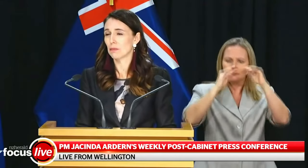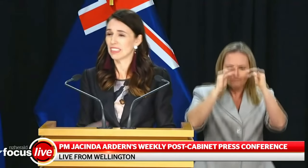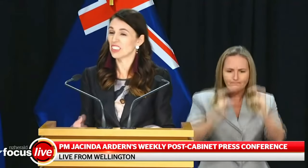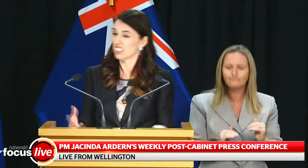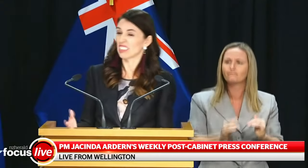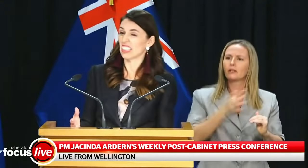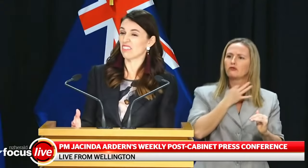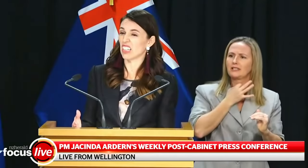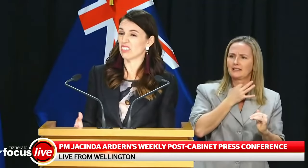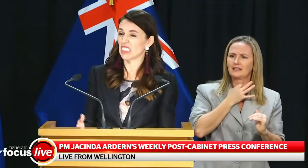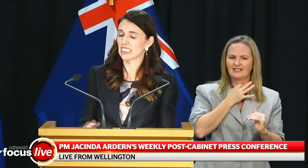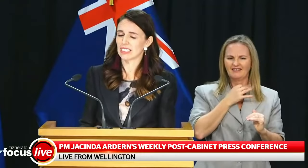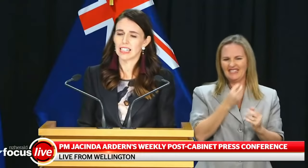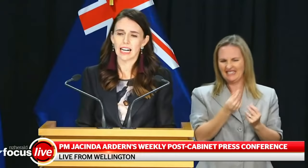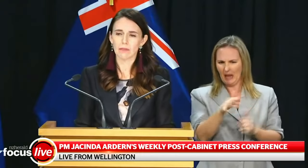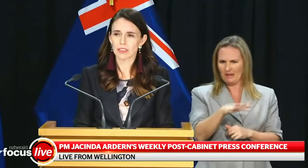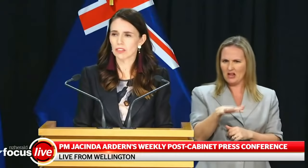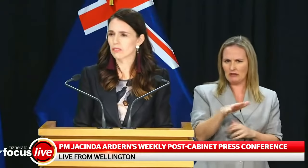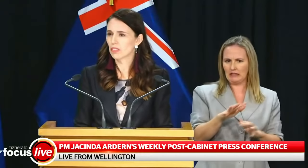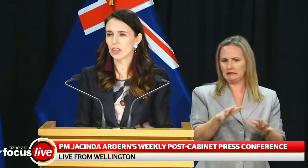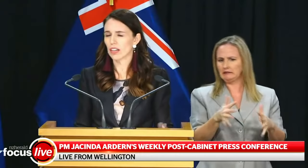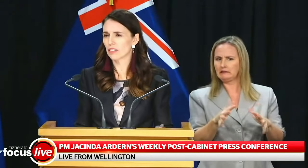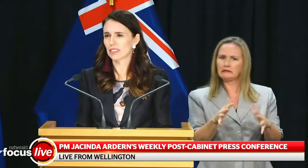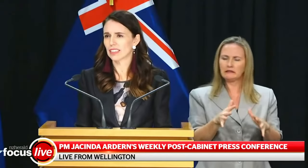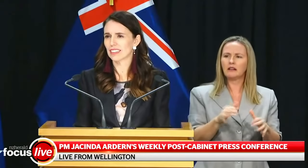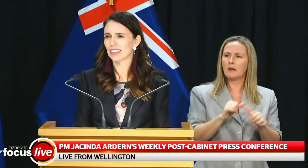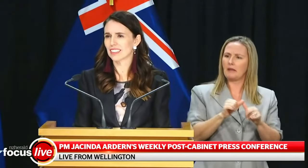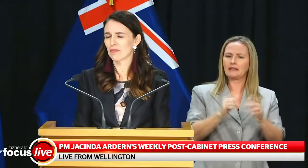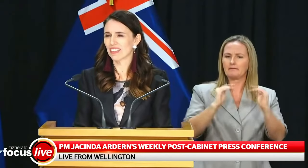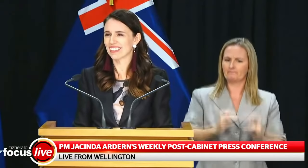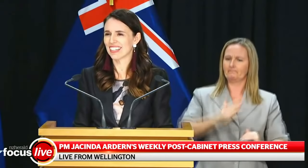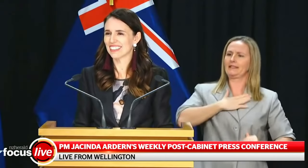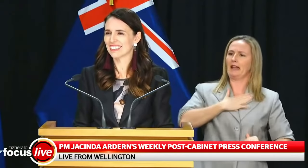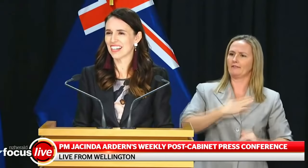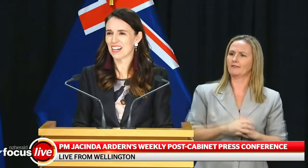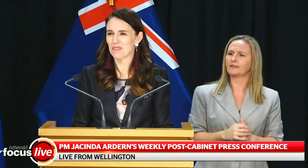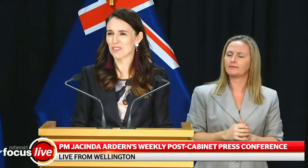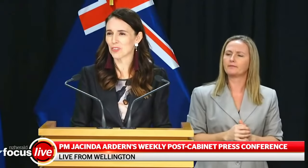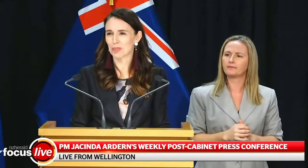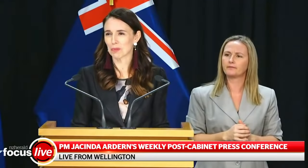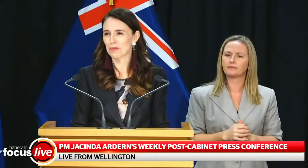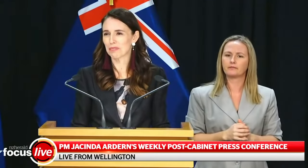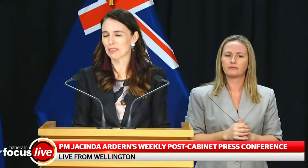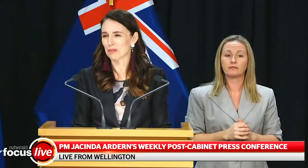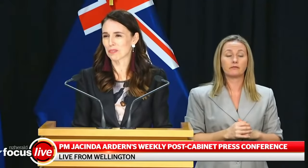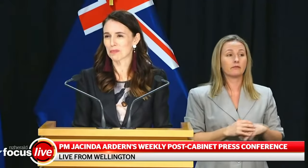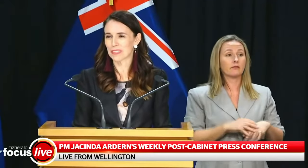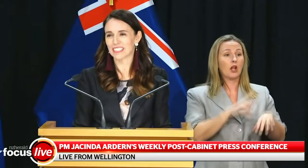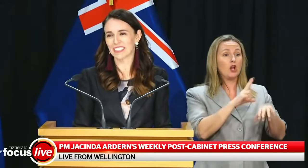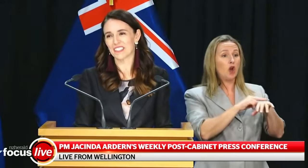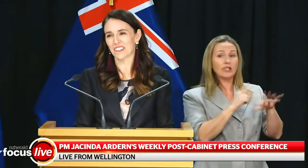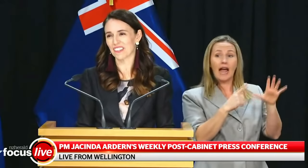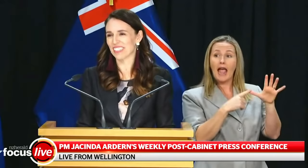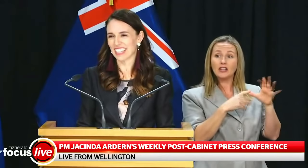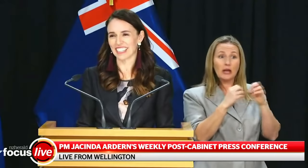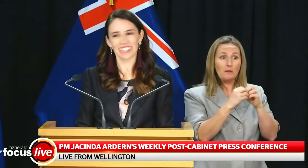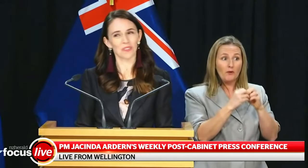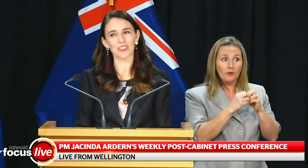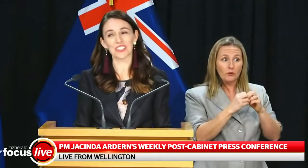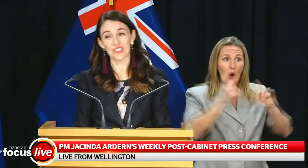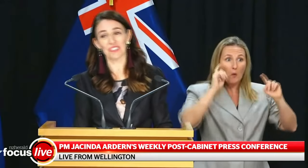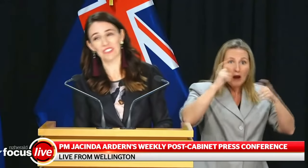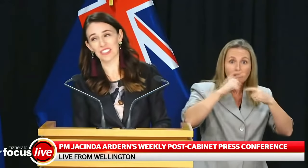those potentially risky environments. So, look, I don't think that it's something that Dr. Bloomfield was particularly concerned that we'd